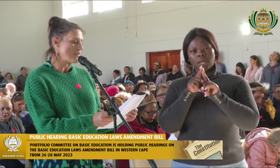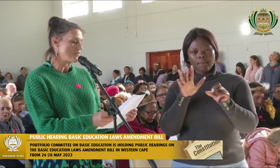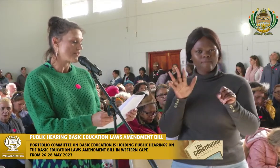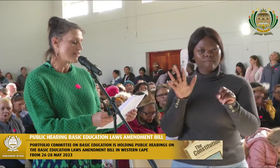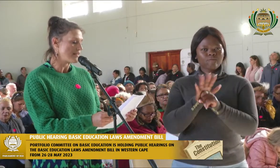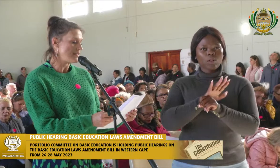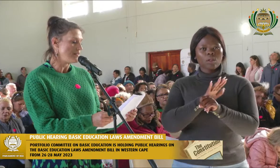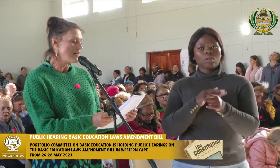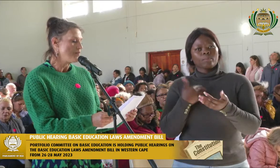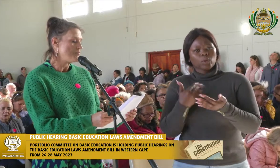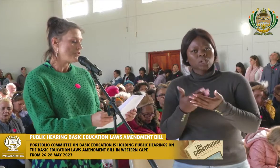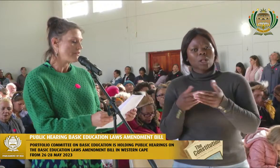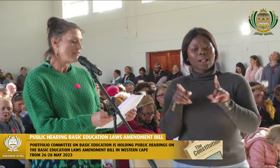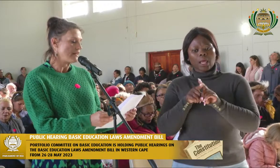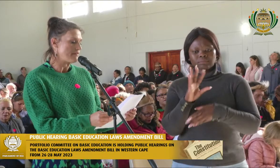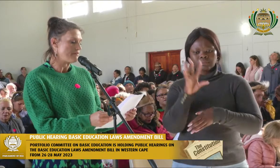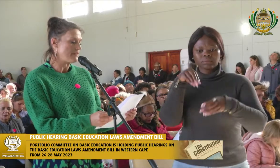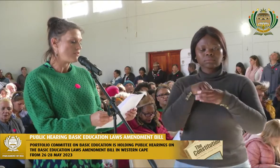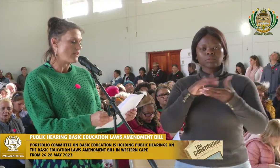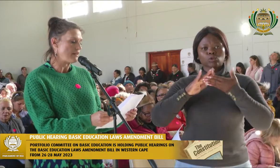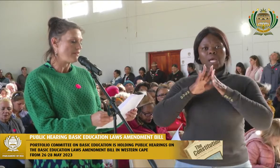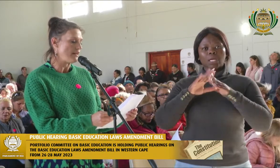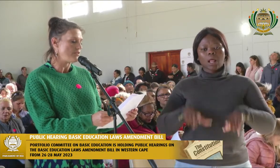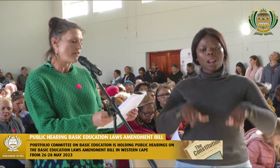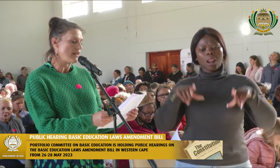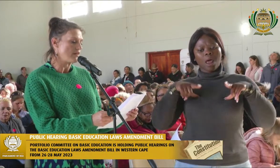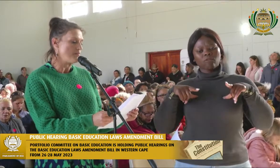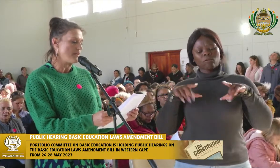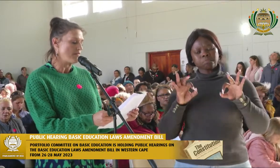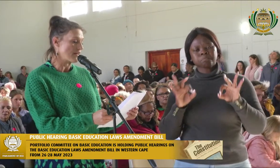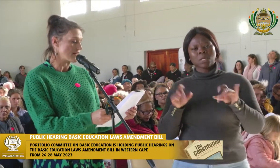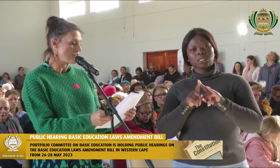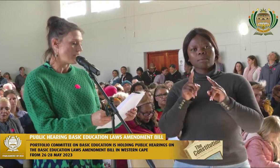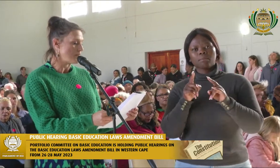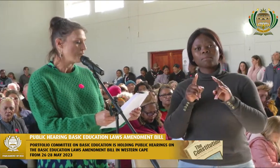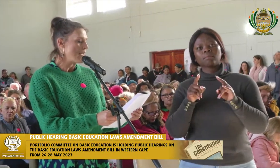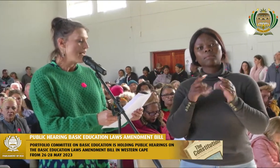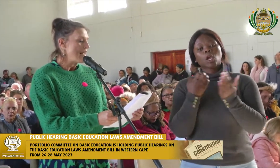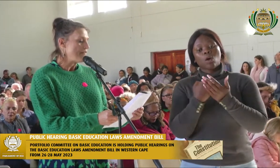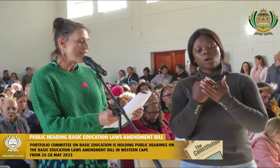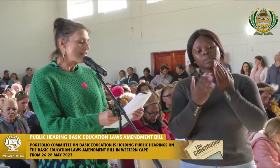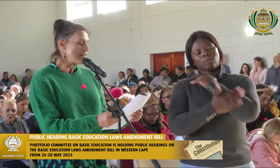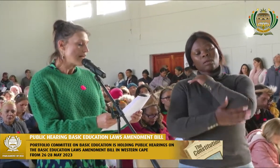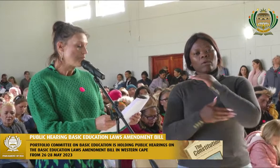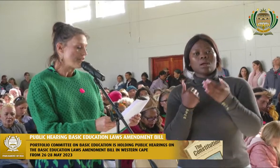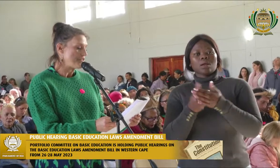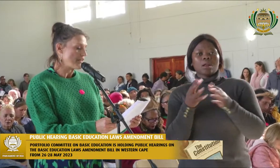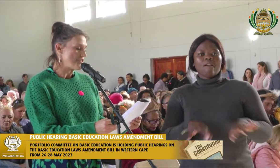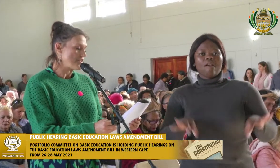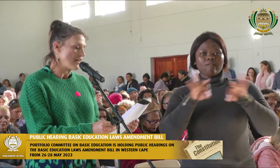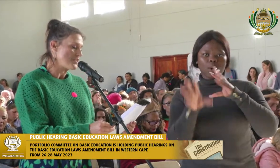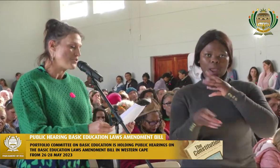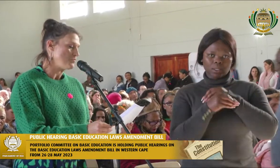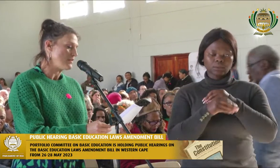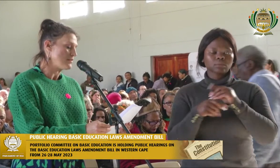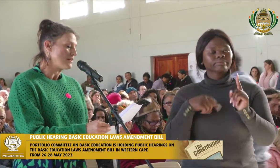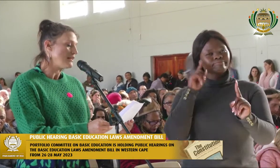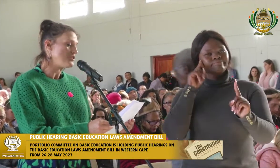successful member of society, mature in life, and to add value to the economy of the country. If that is the aim of